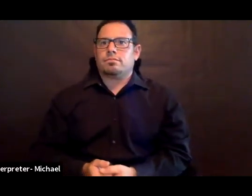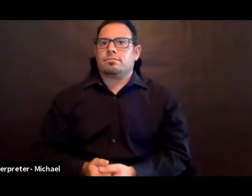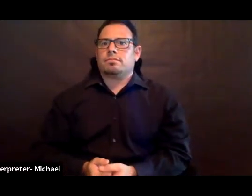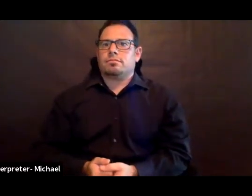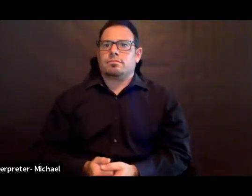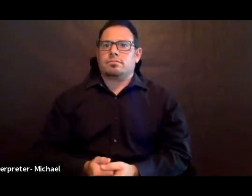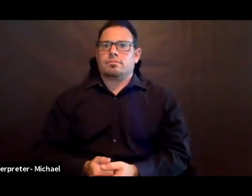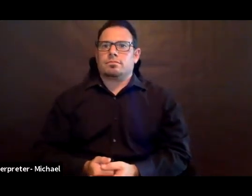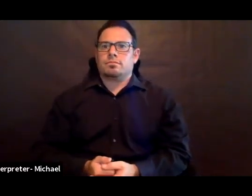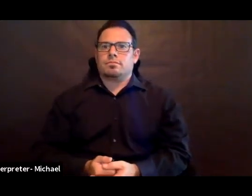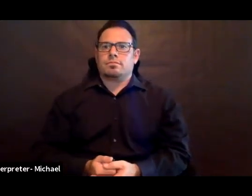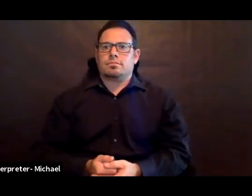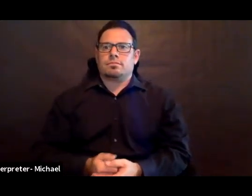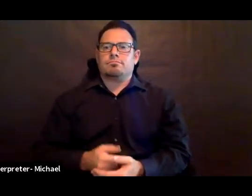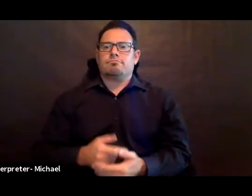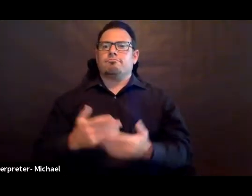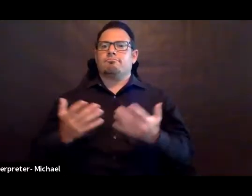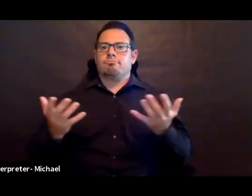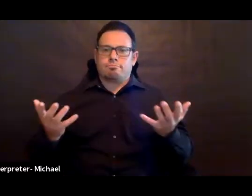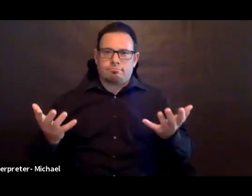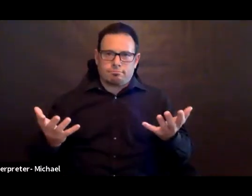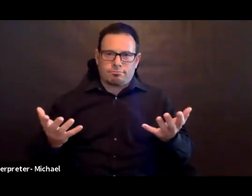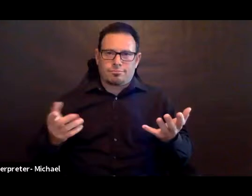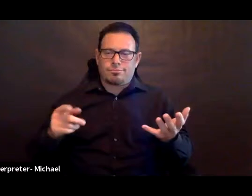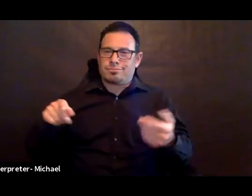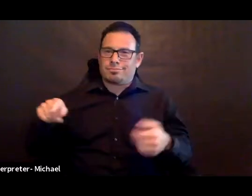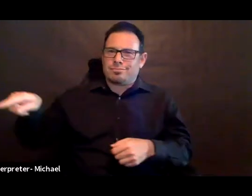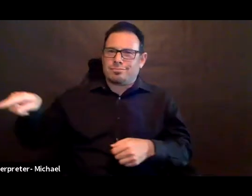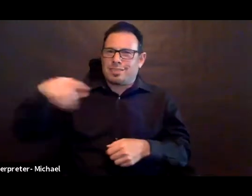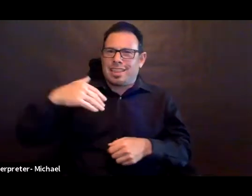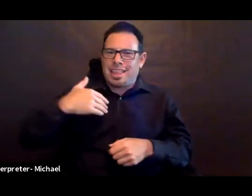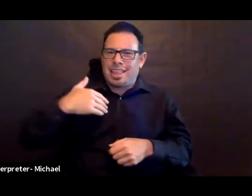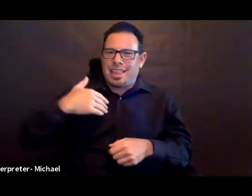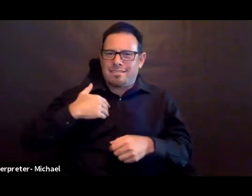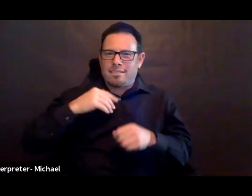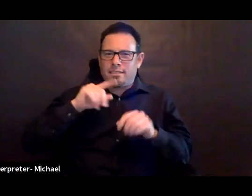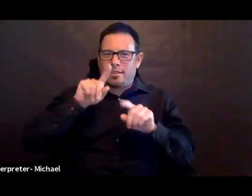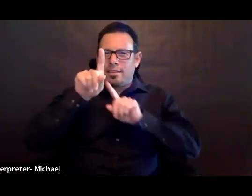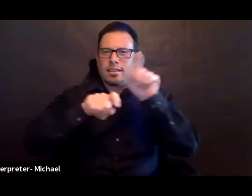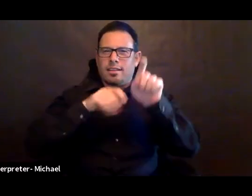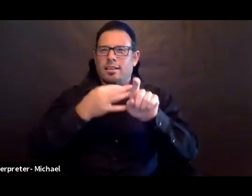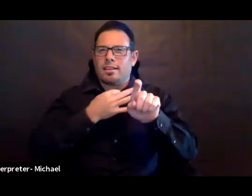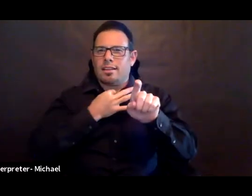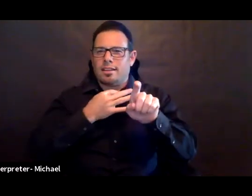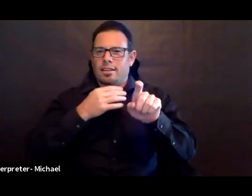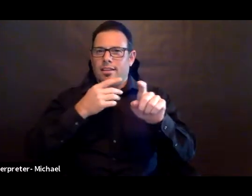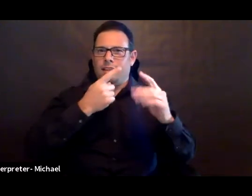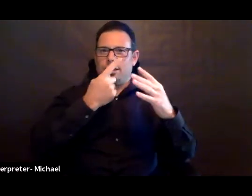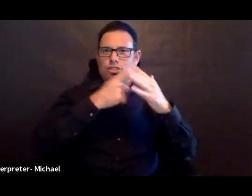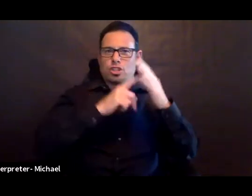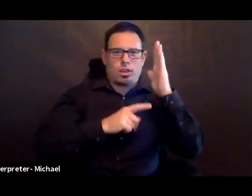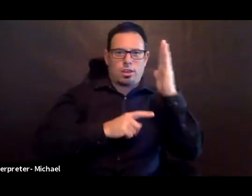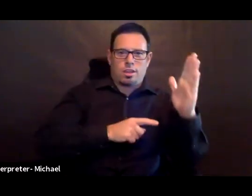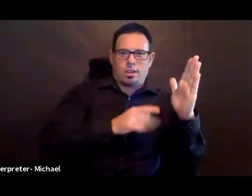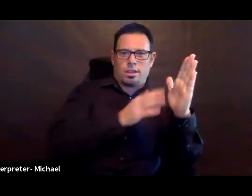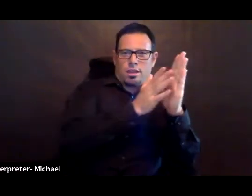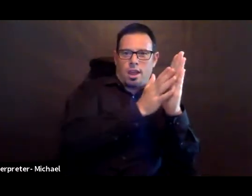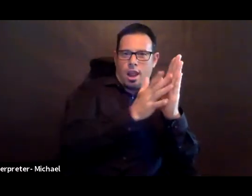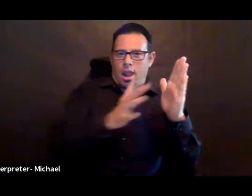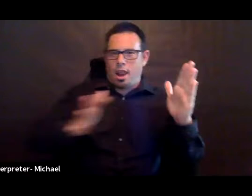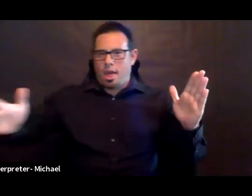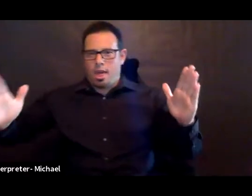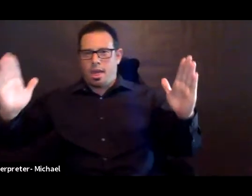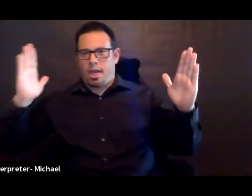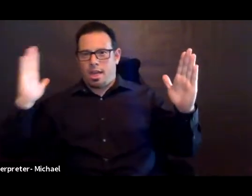some questions about timelines for additional vaccine authorizations at the federal level. And in particular, we've gotten